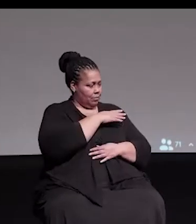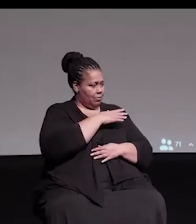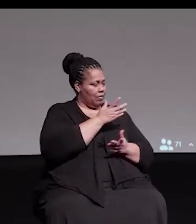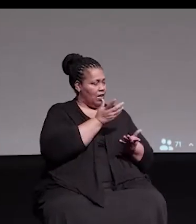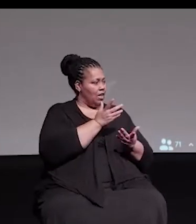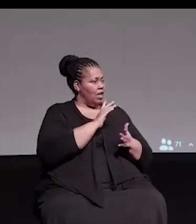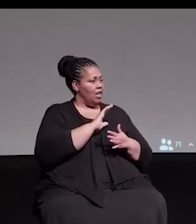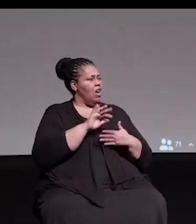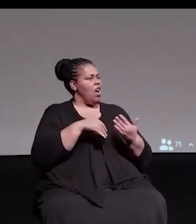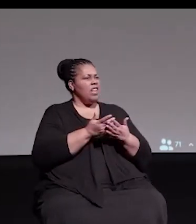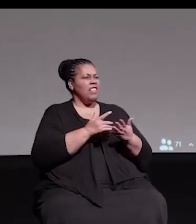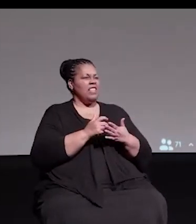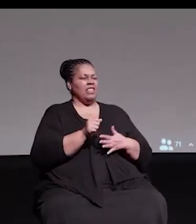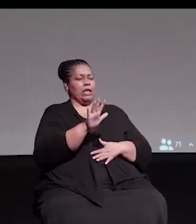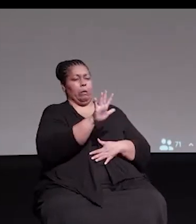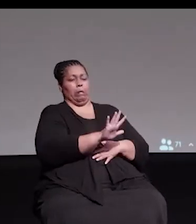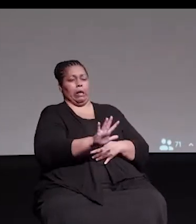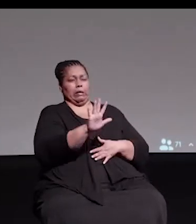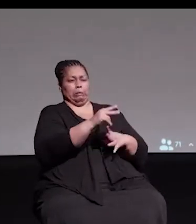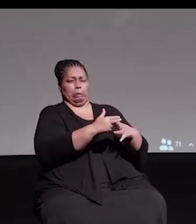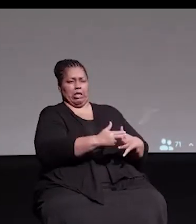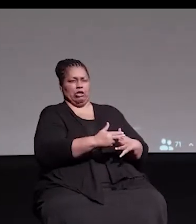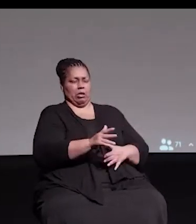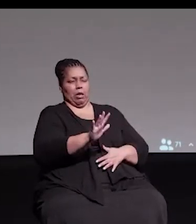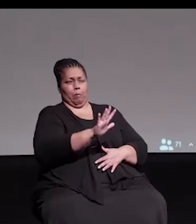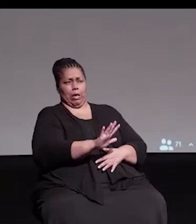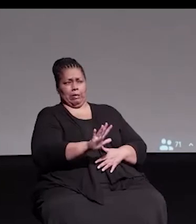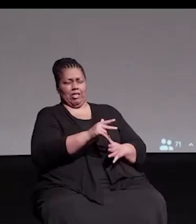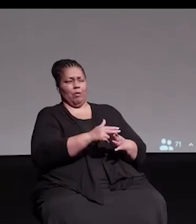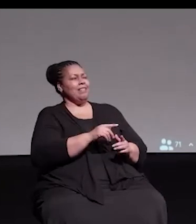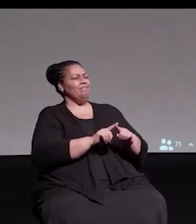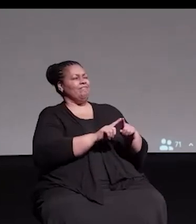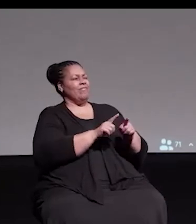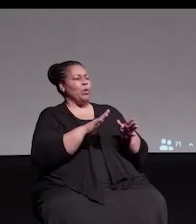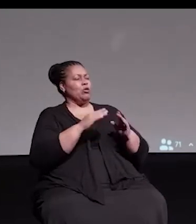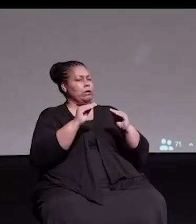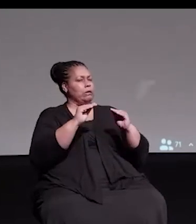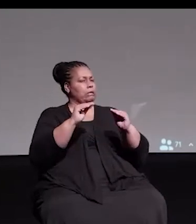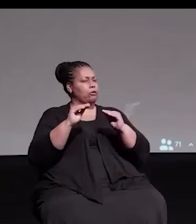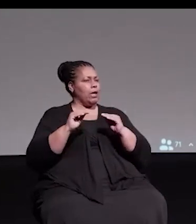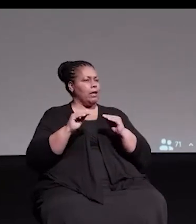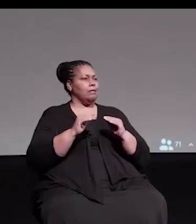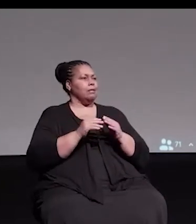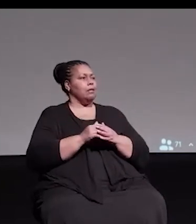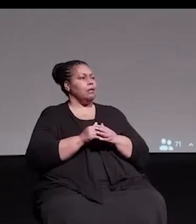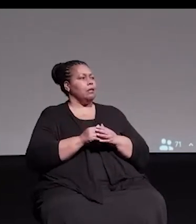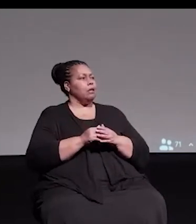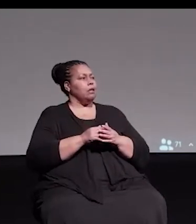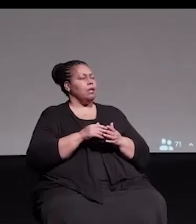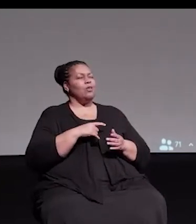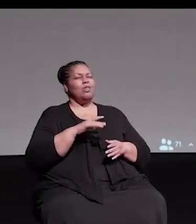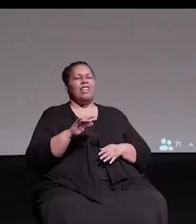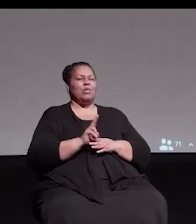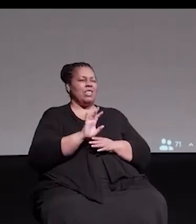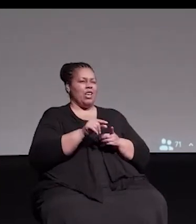It's all these approximations, all those ways that help educates and I don't like using that